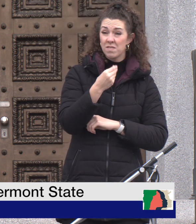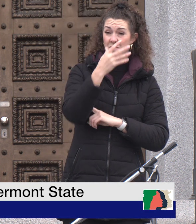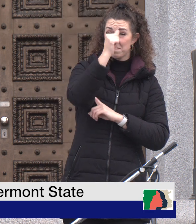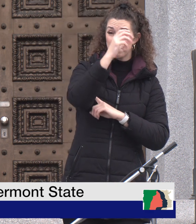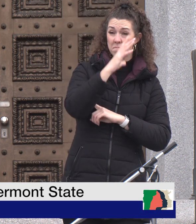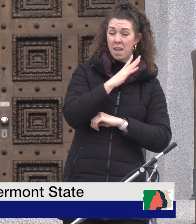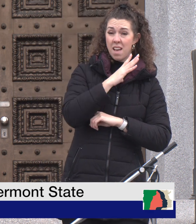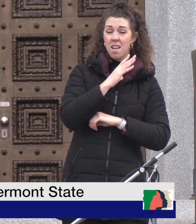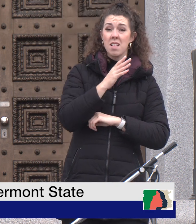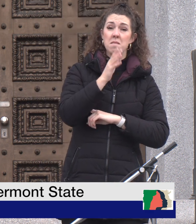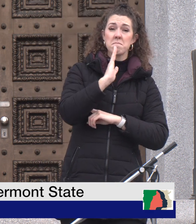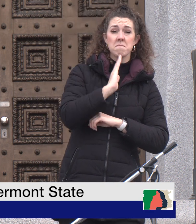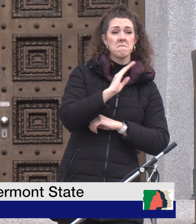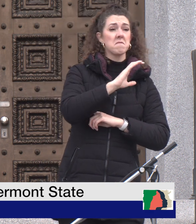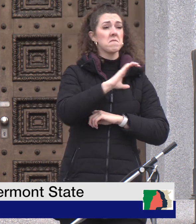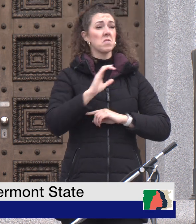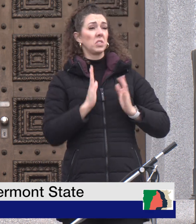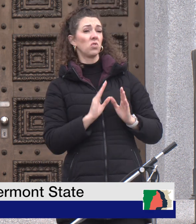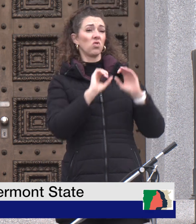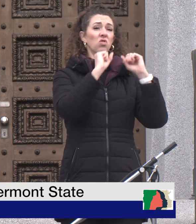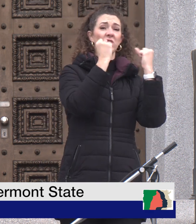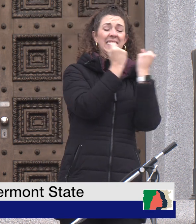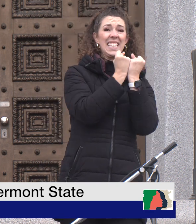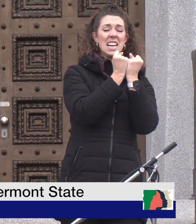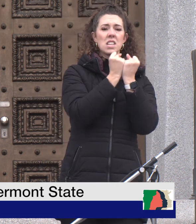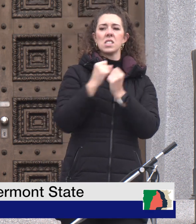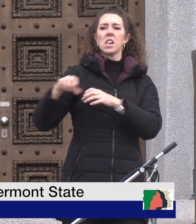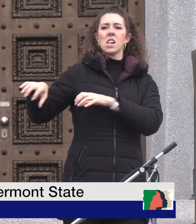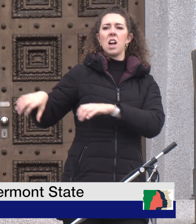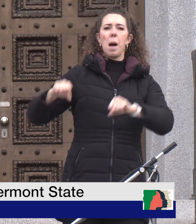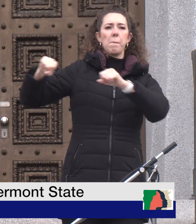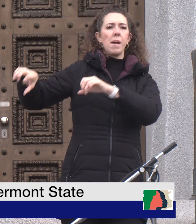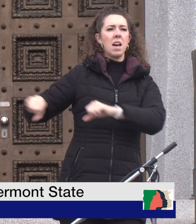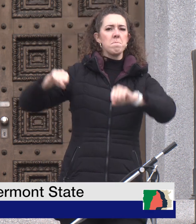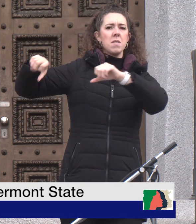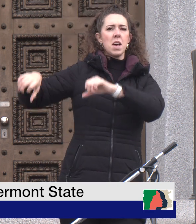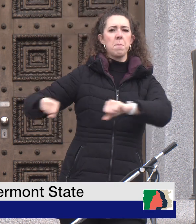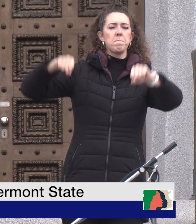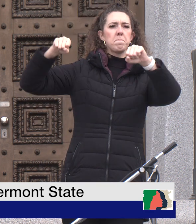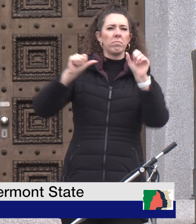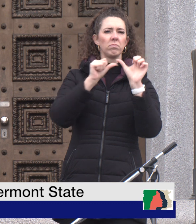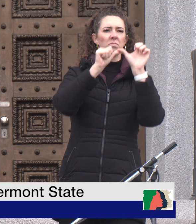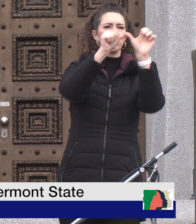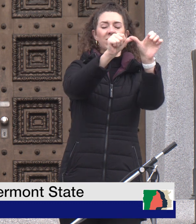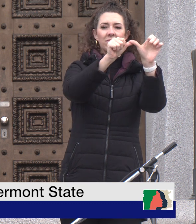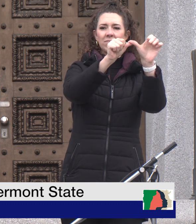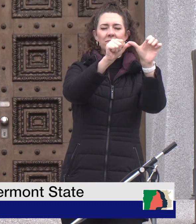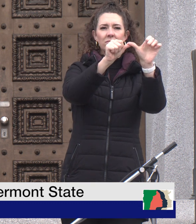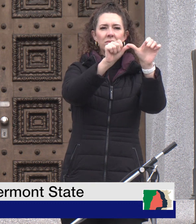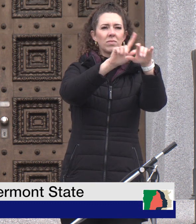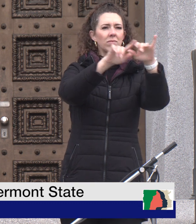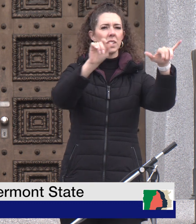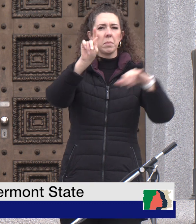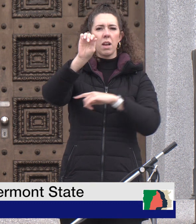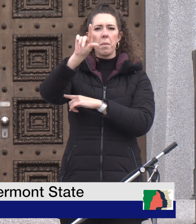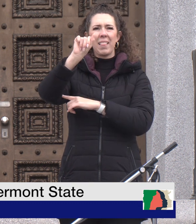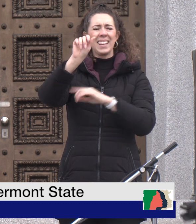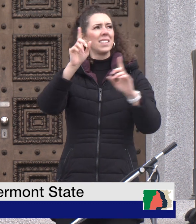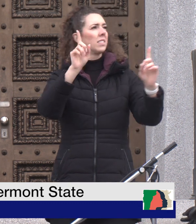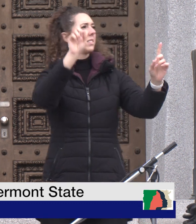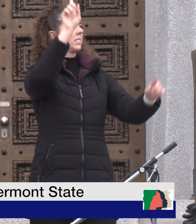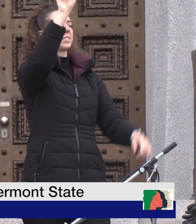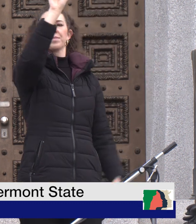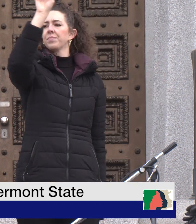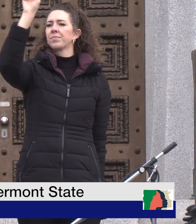from a Christian or patriarchal society be able to hold, we have seen that she chose to step up and say, I